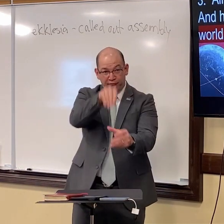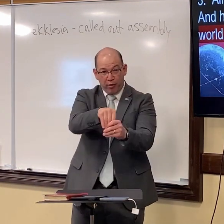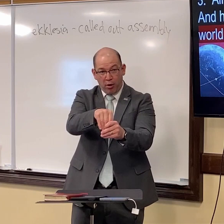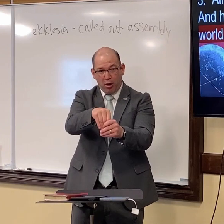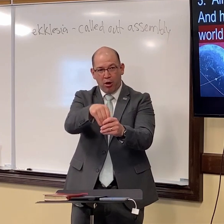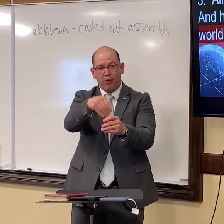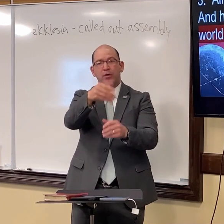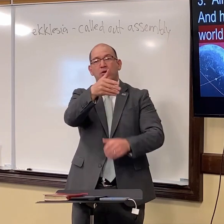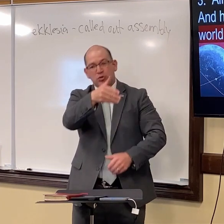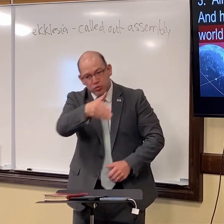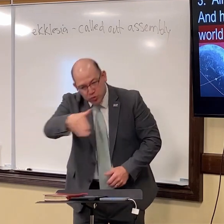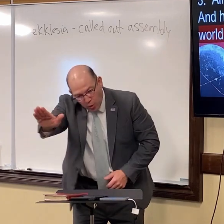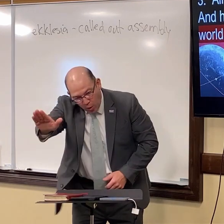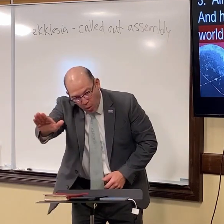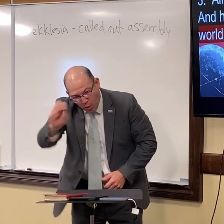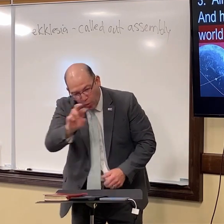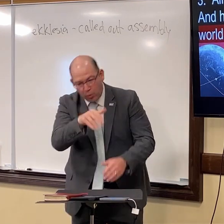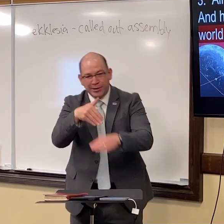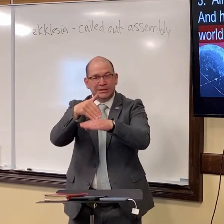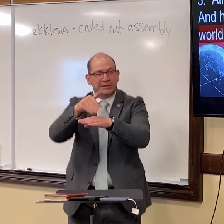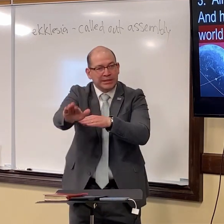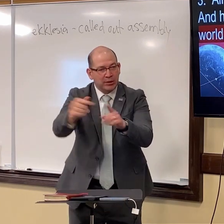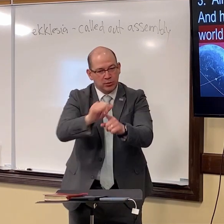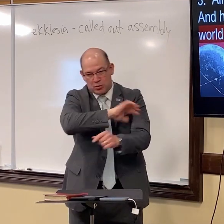Your church is involved with sending.